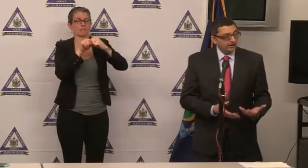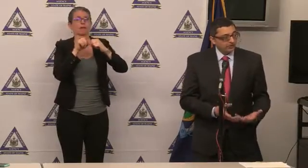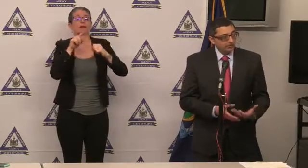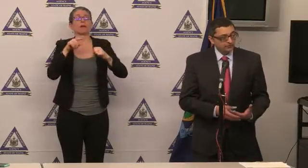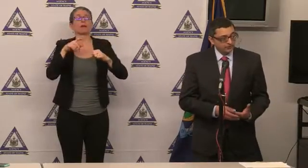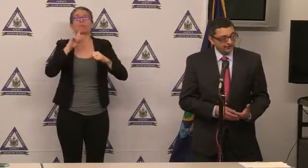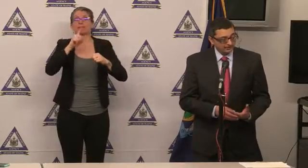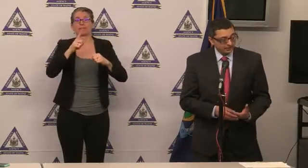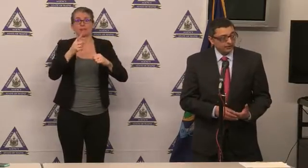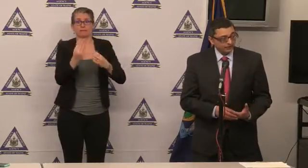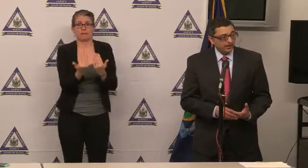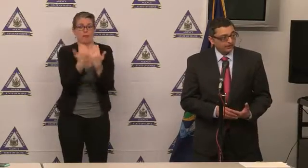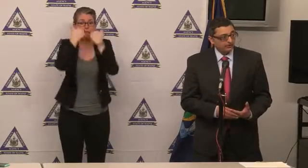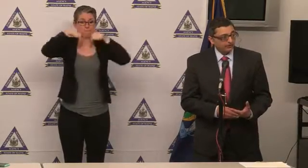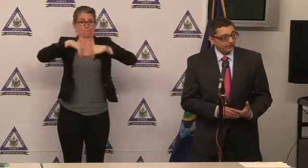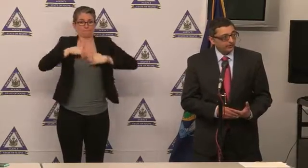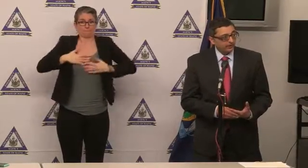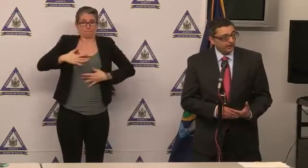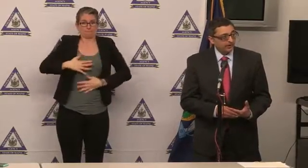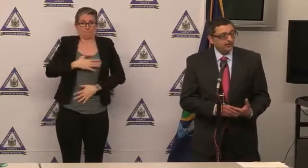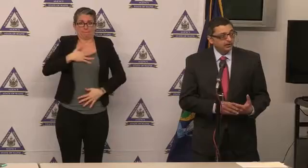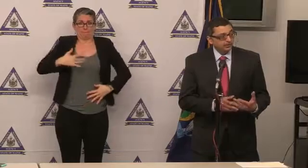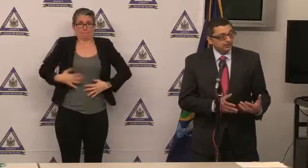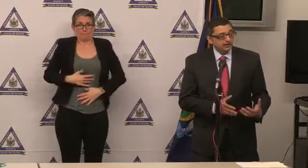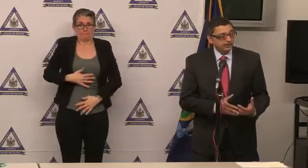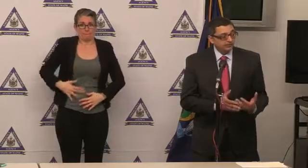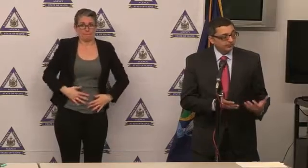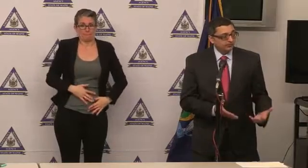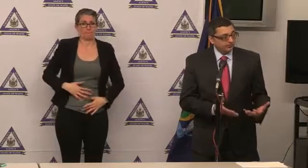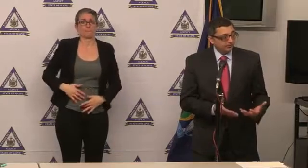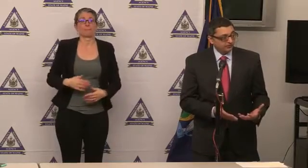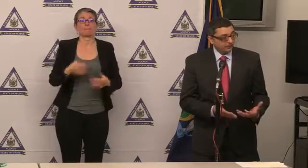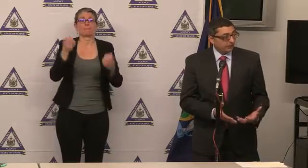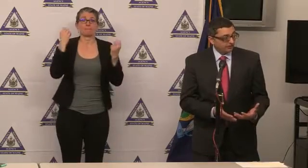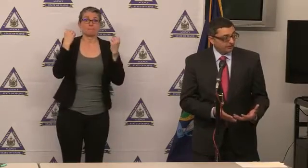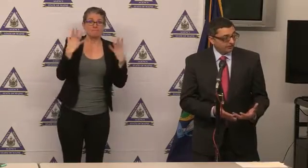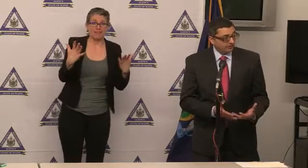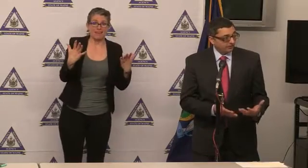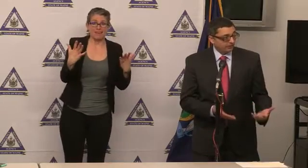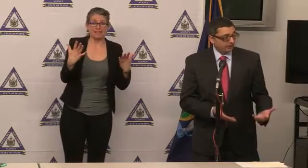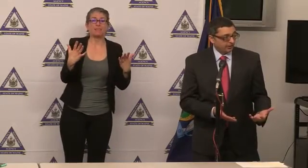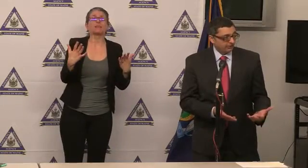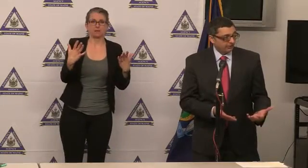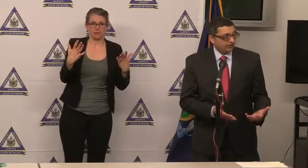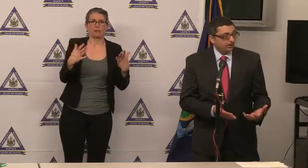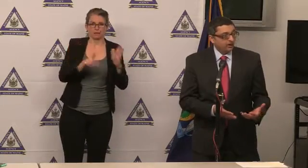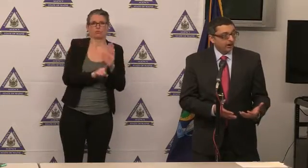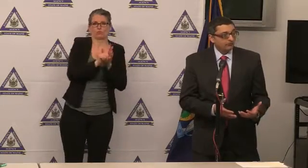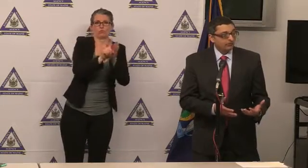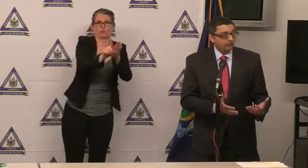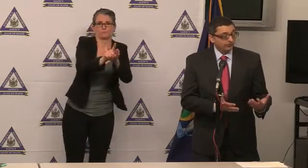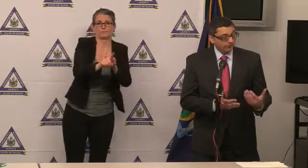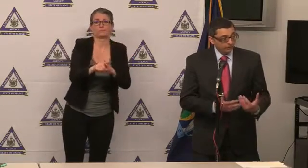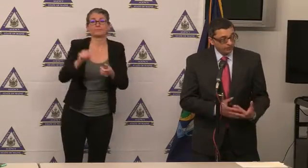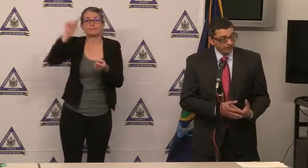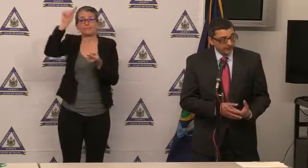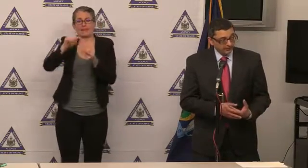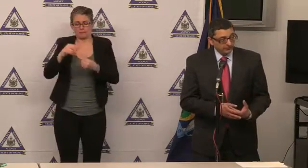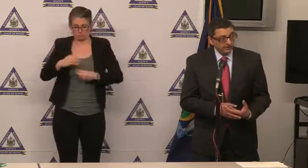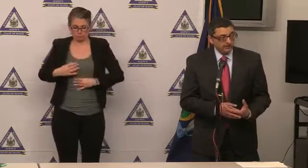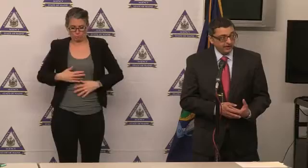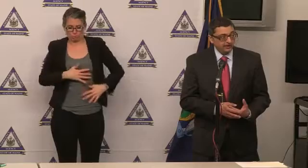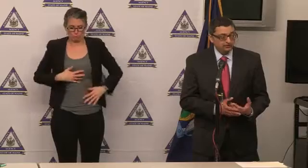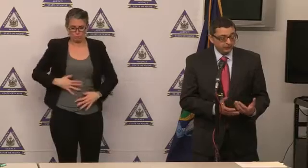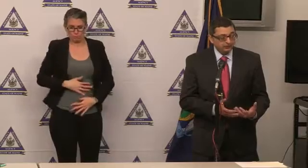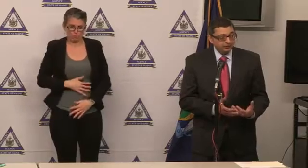are a number of different clinical trials that are underway looking at different therapies that are out there. There was a report last